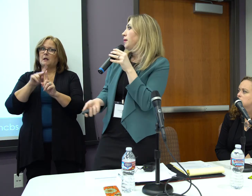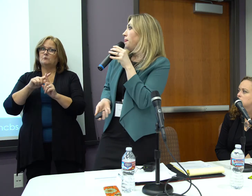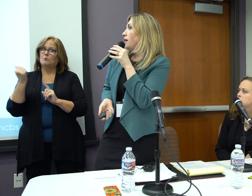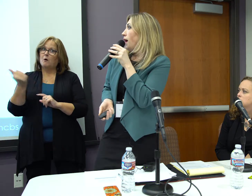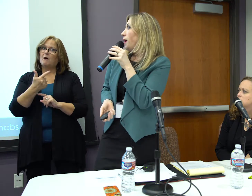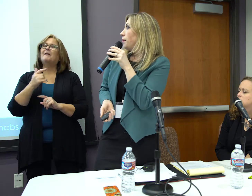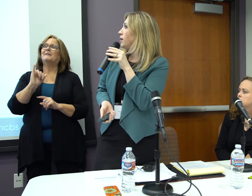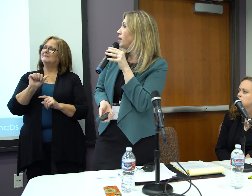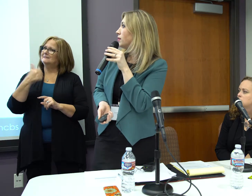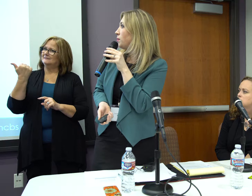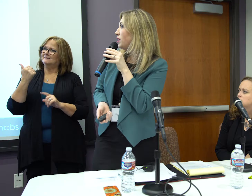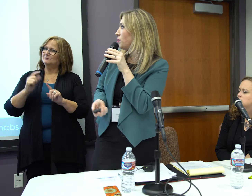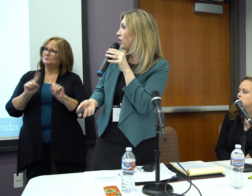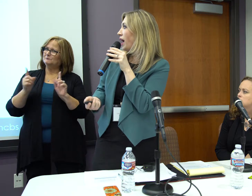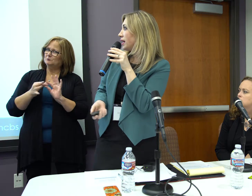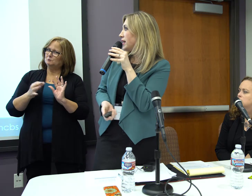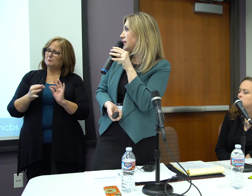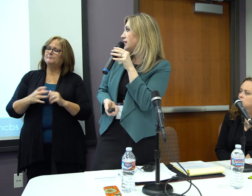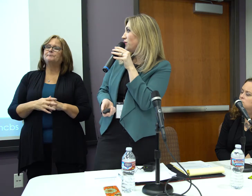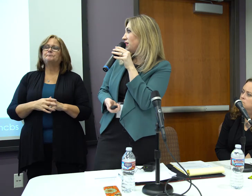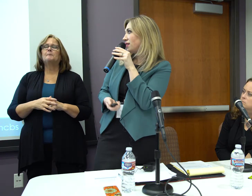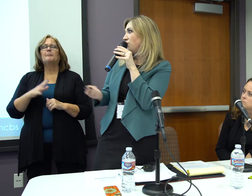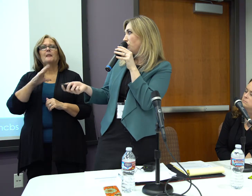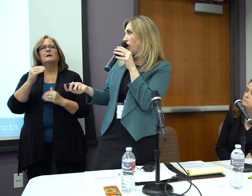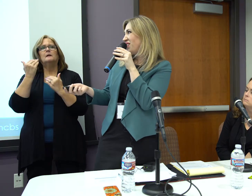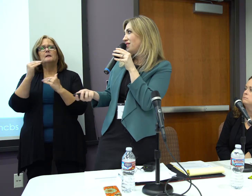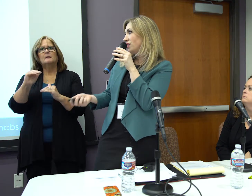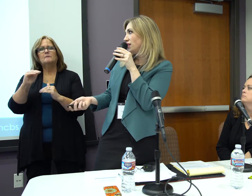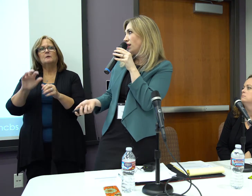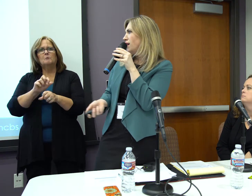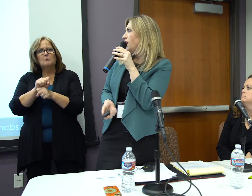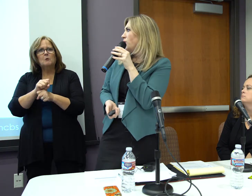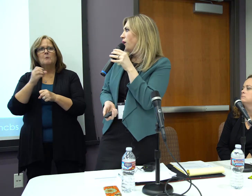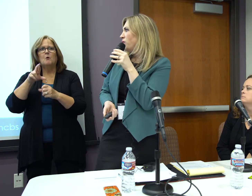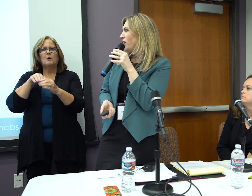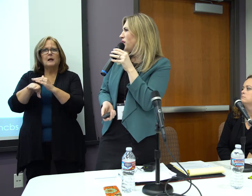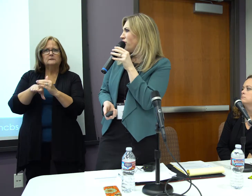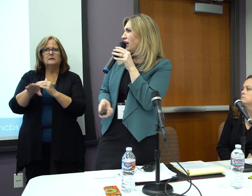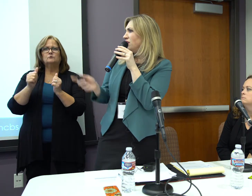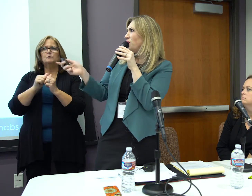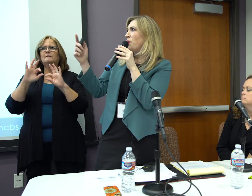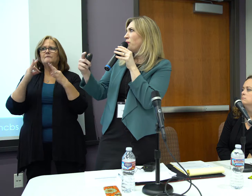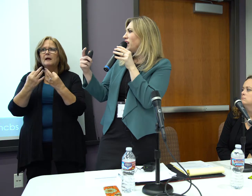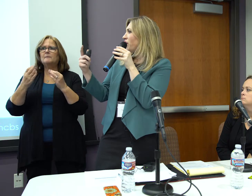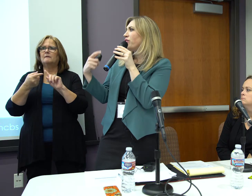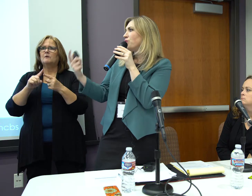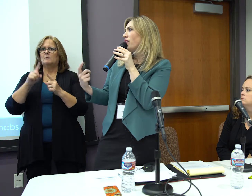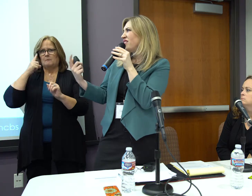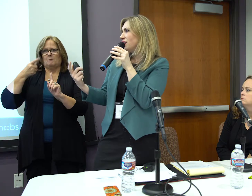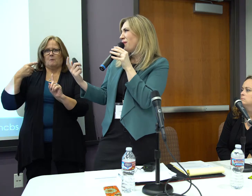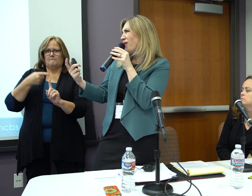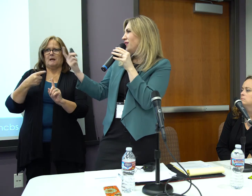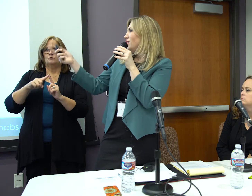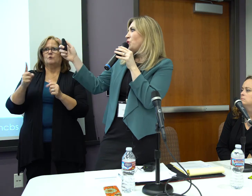else. Limited community access and difficulty scheduling appointments and visiting with family and friends. If you'll remember back to our first